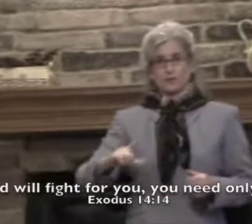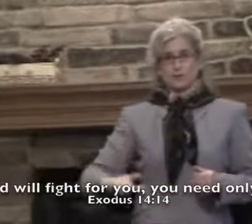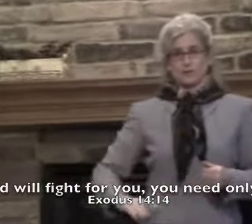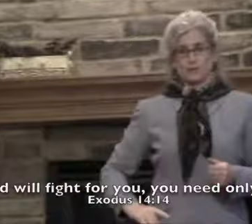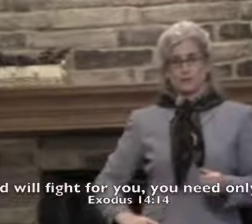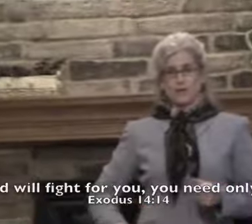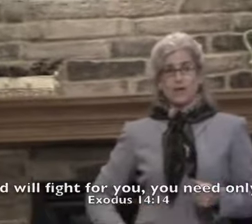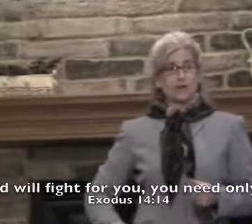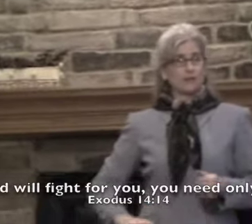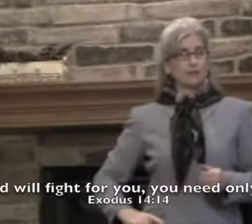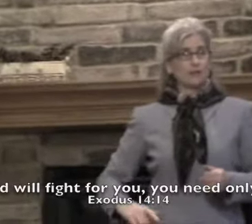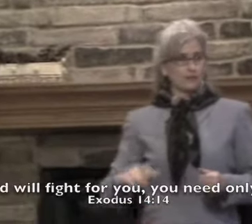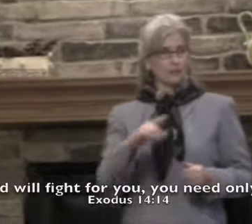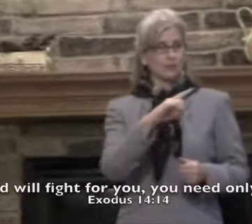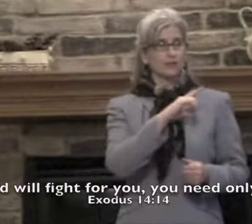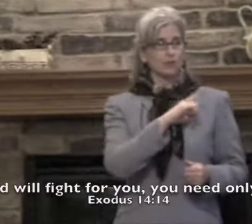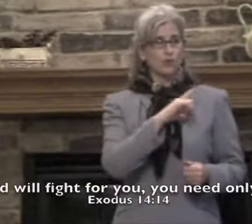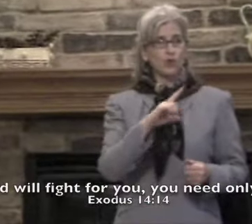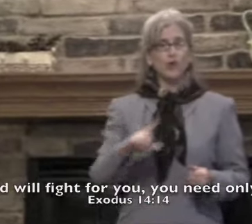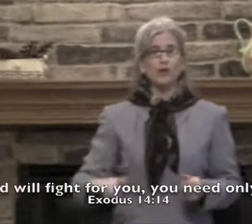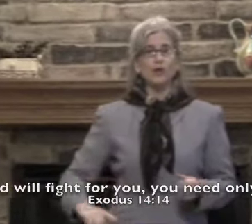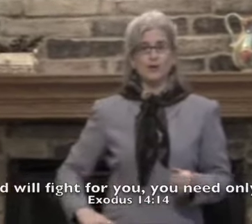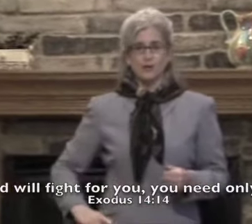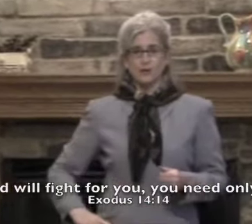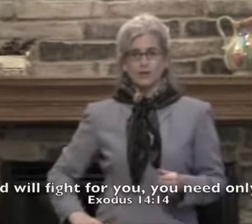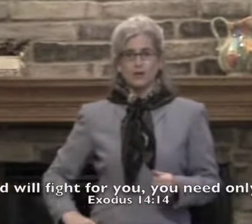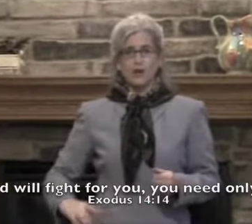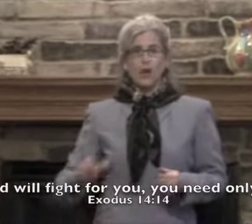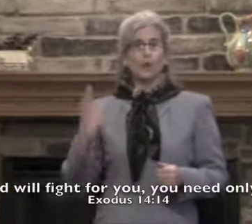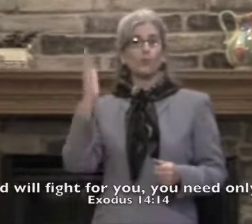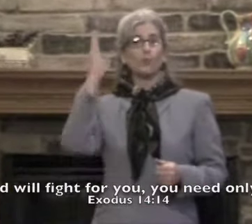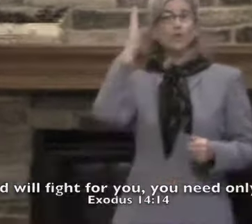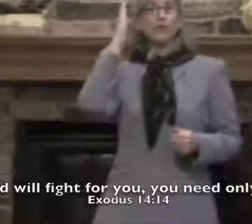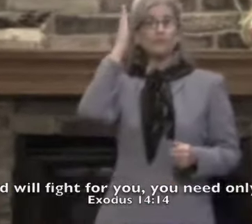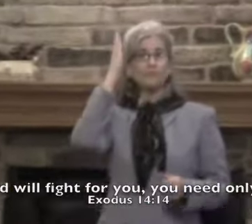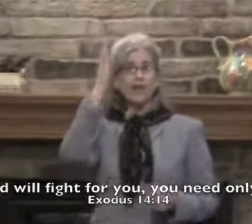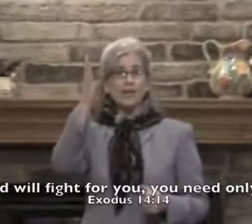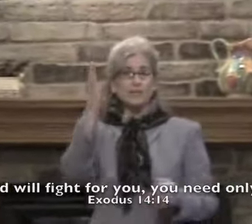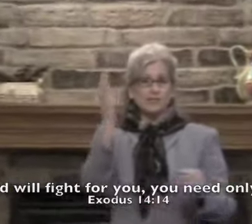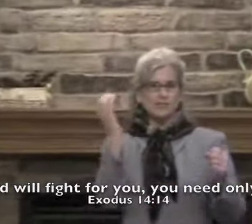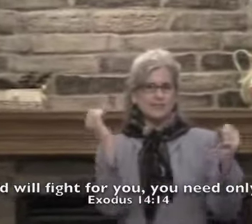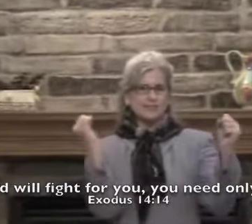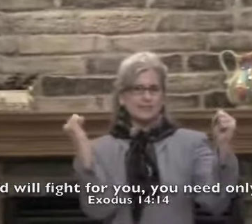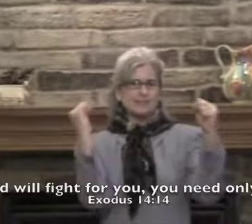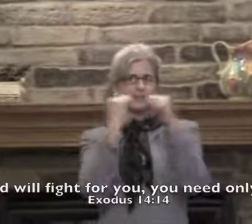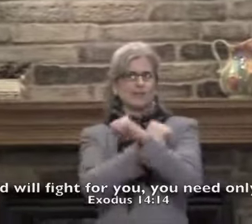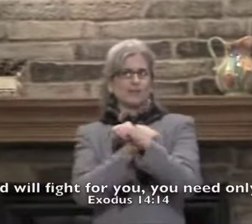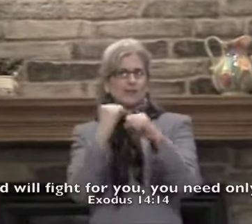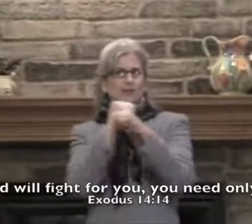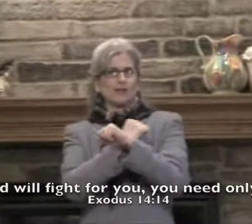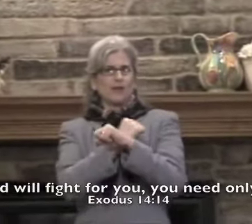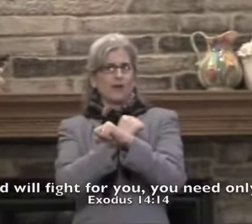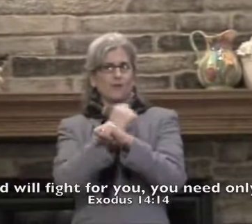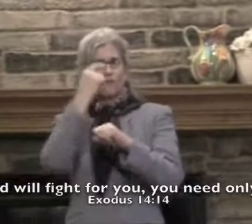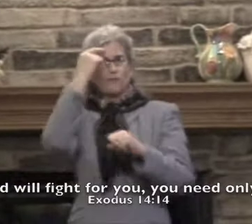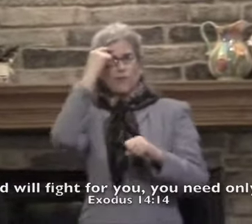Okay? The Lord will fight for